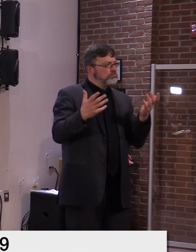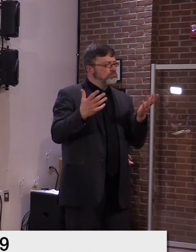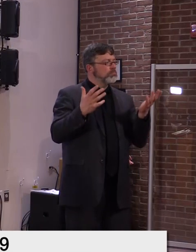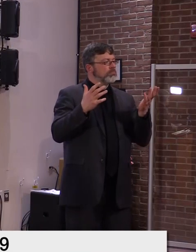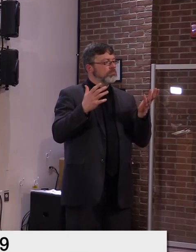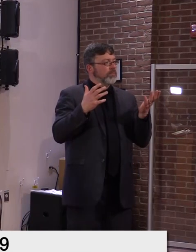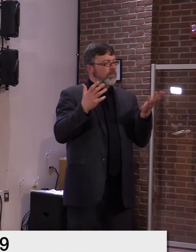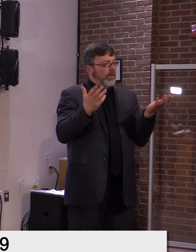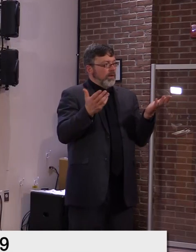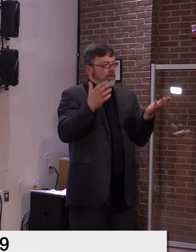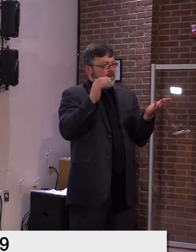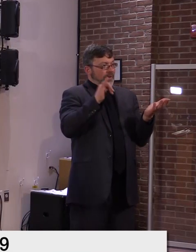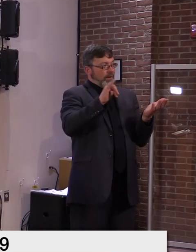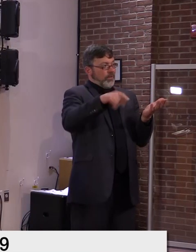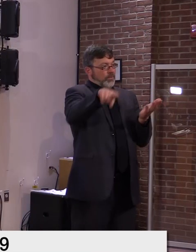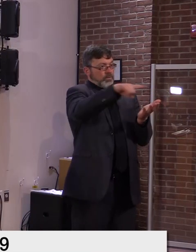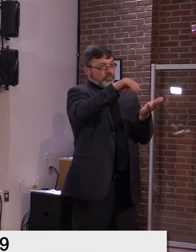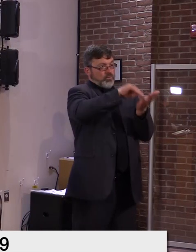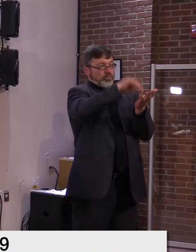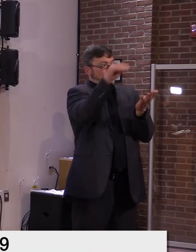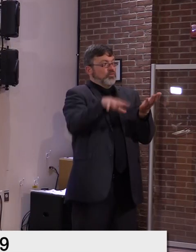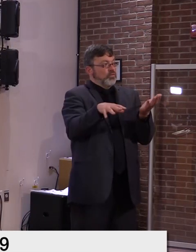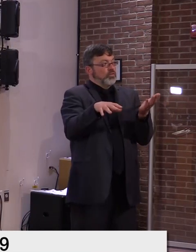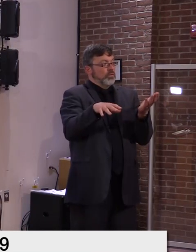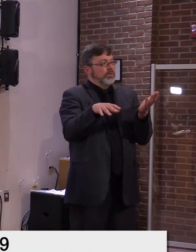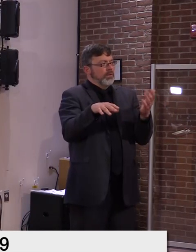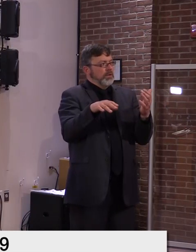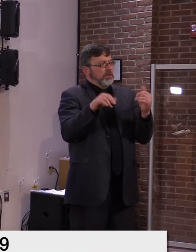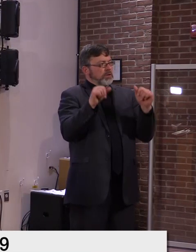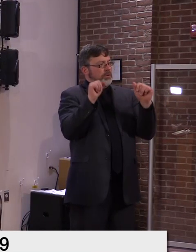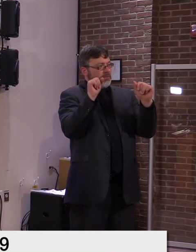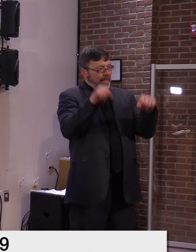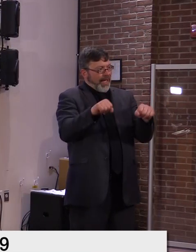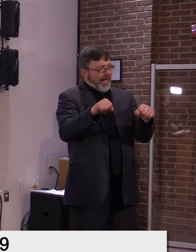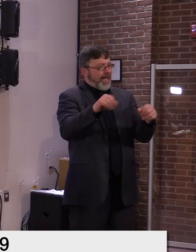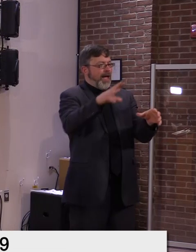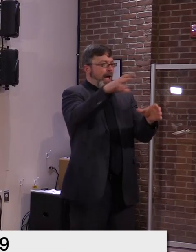able to participate in many more music activities.